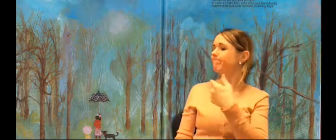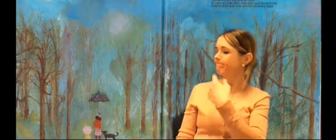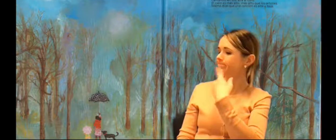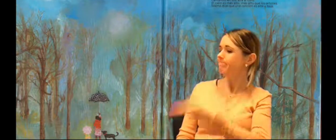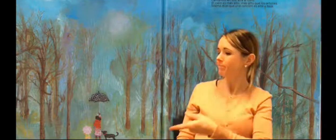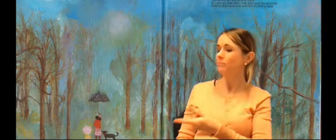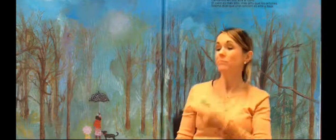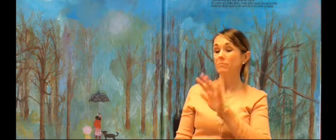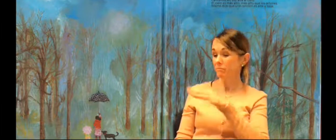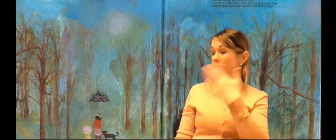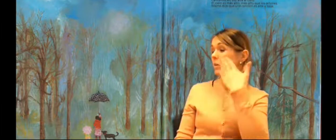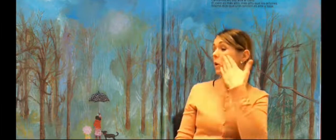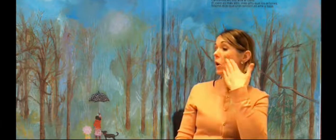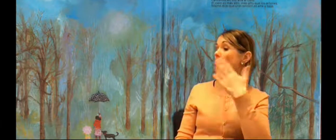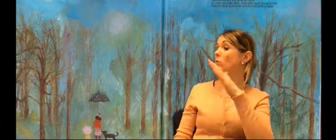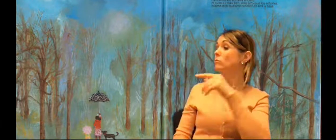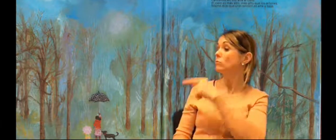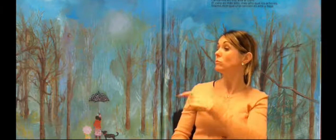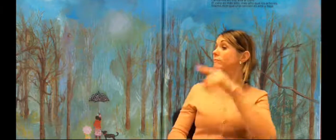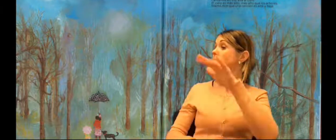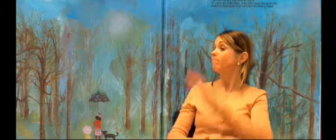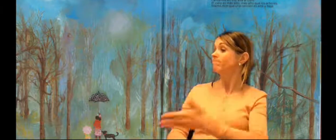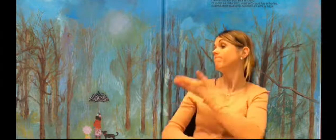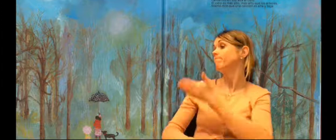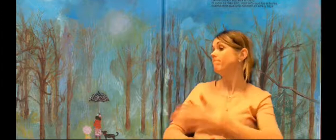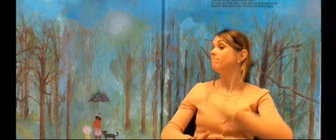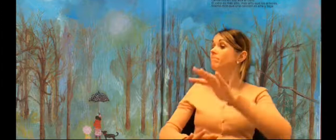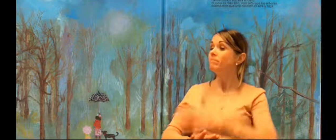I'm talking with Mama, and Mama says,